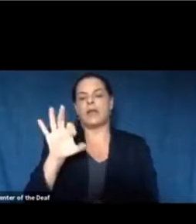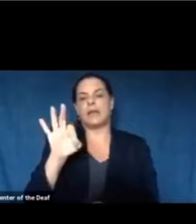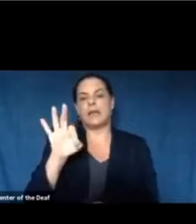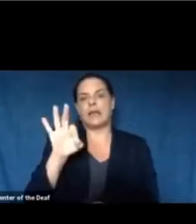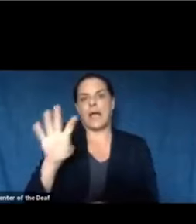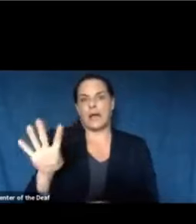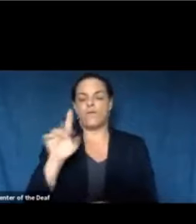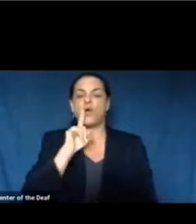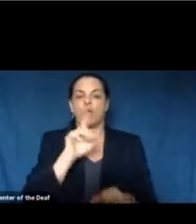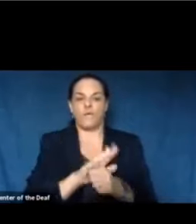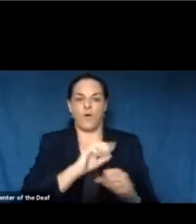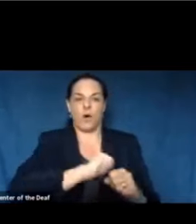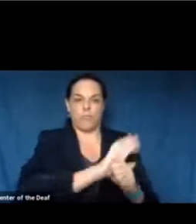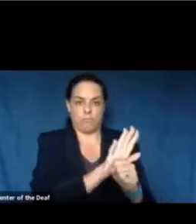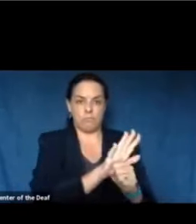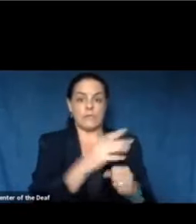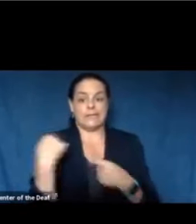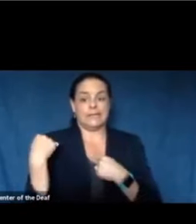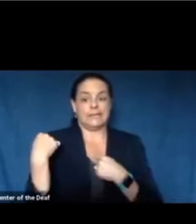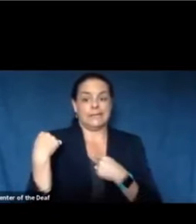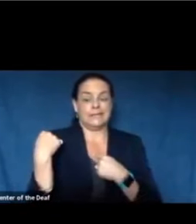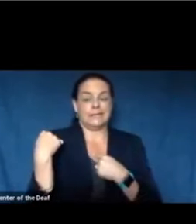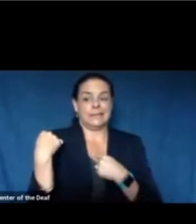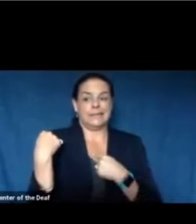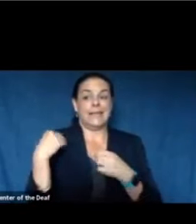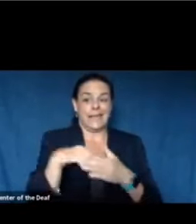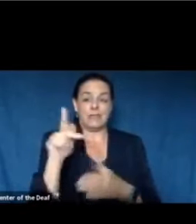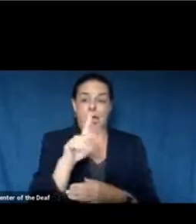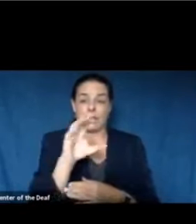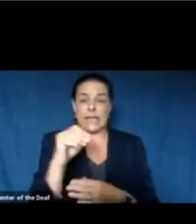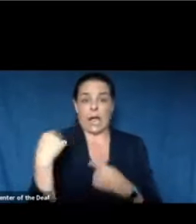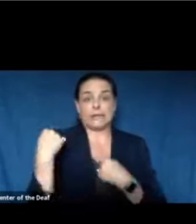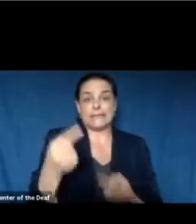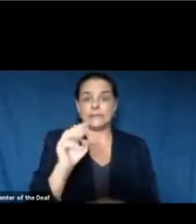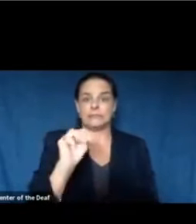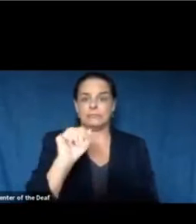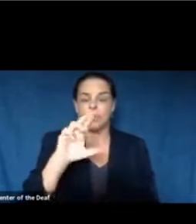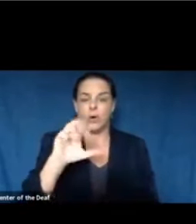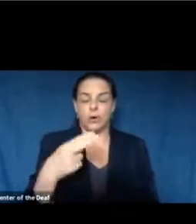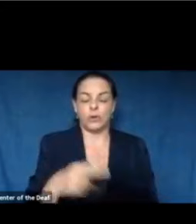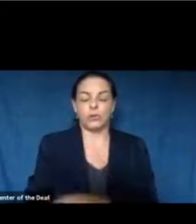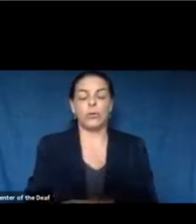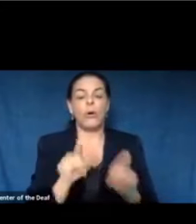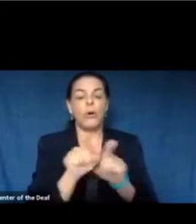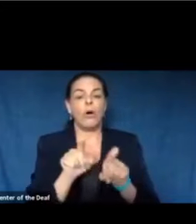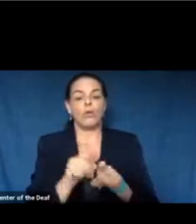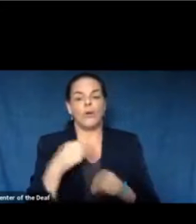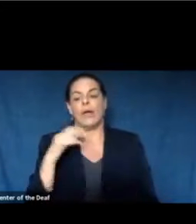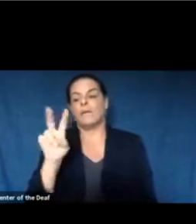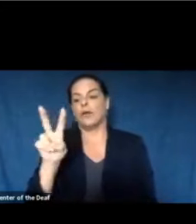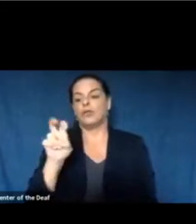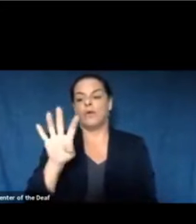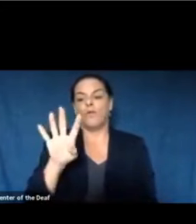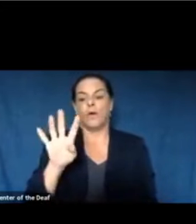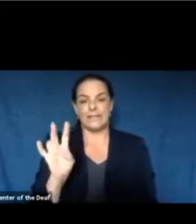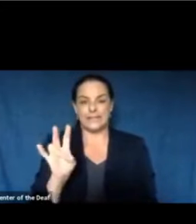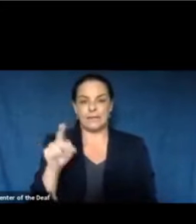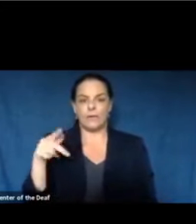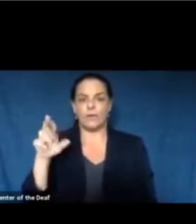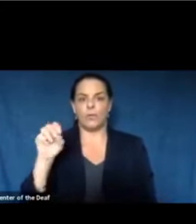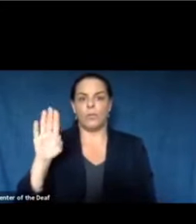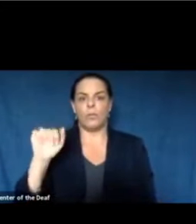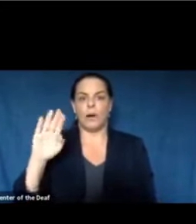6,894 confirmed cases of COVID-19 in Knox County since March. Additionally, we have 247 probable